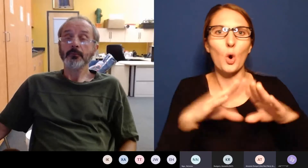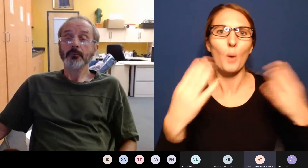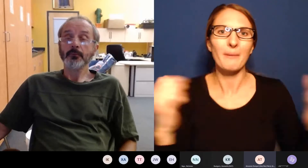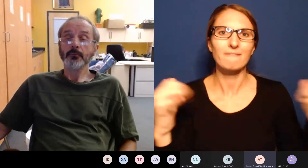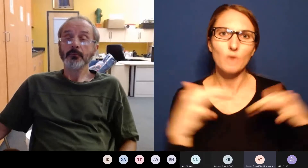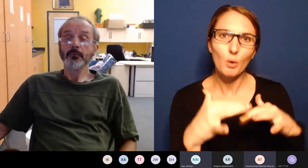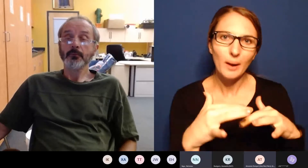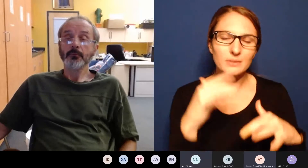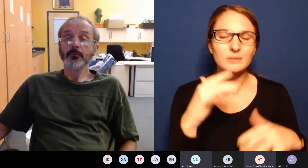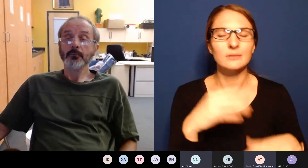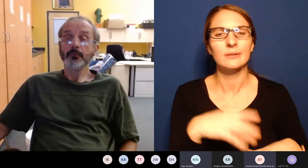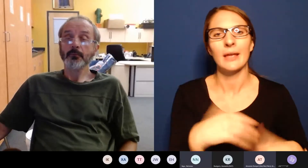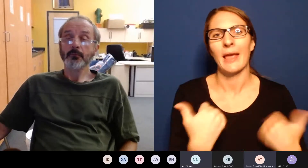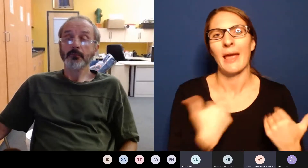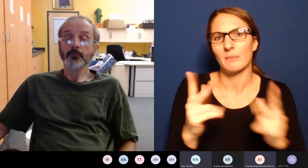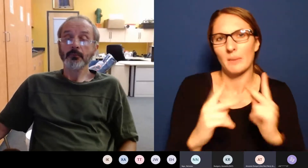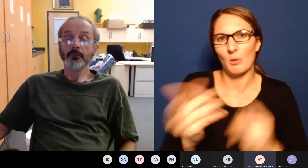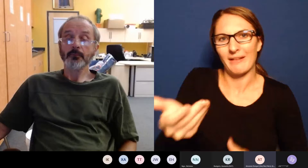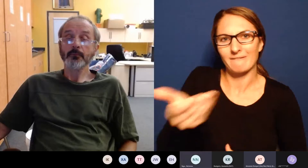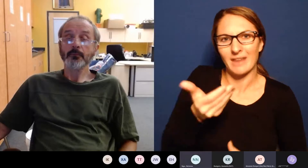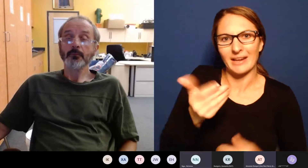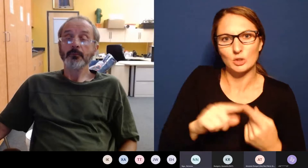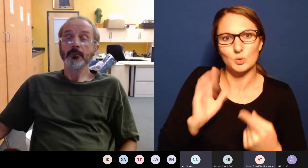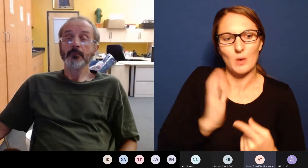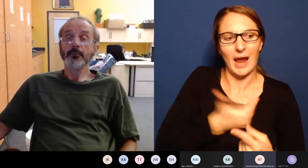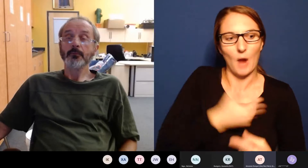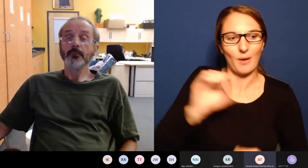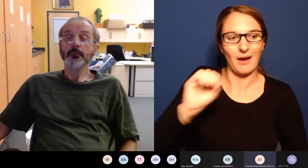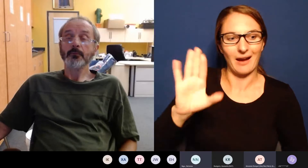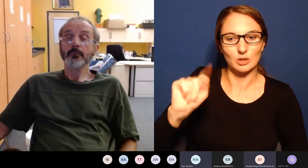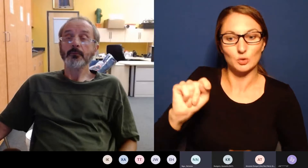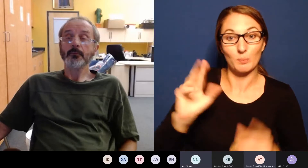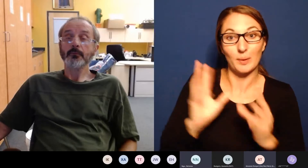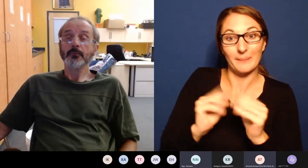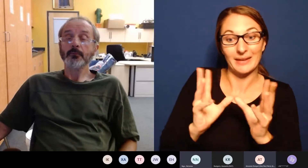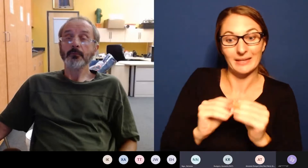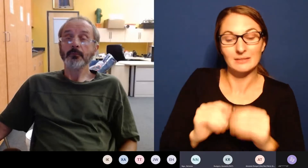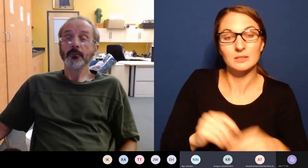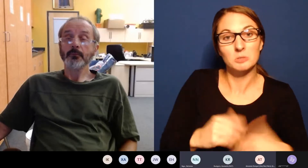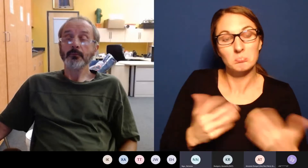invited people to our October meetings, and